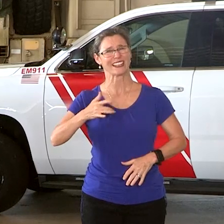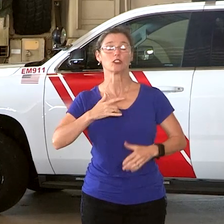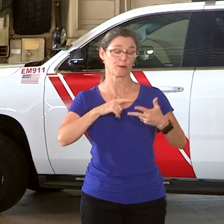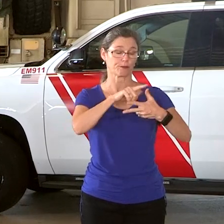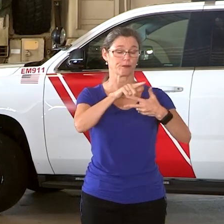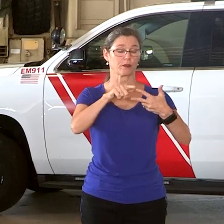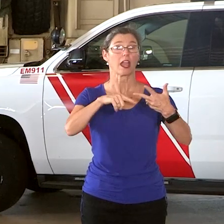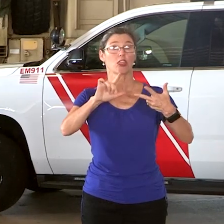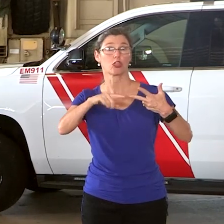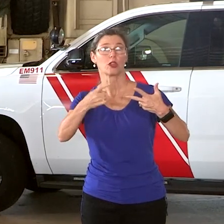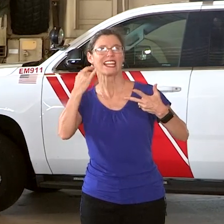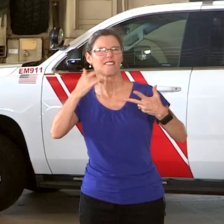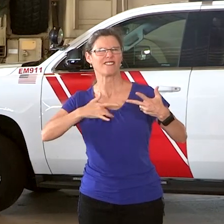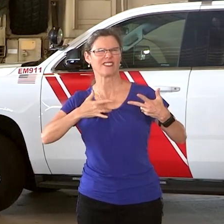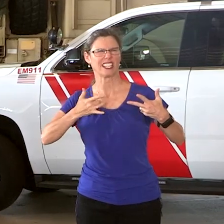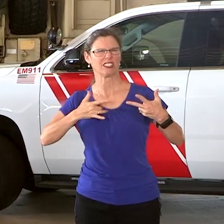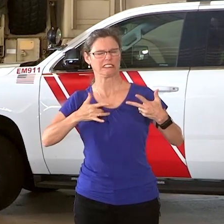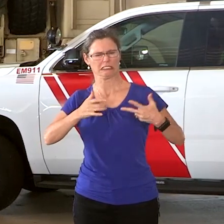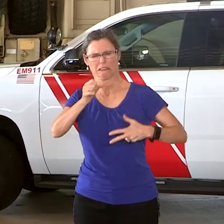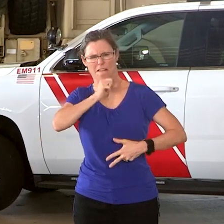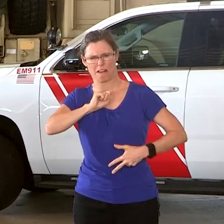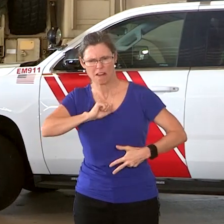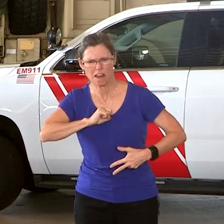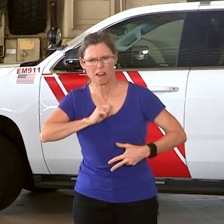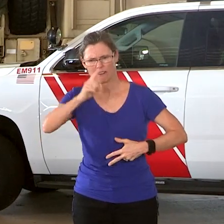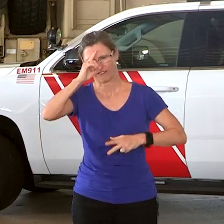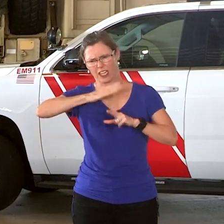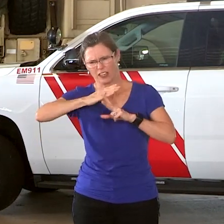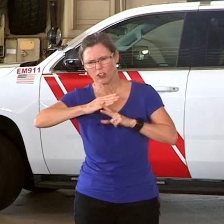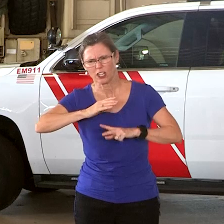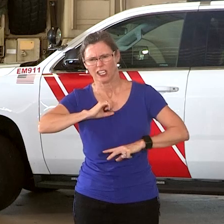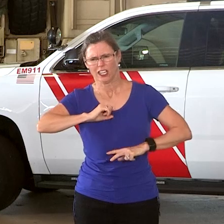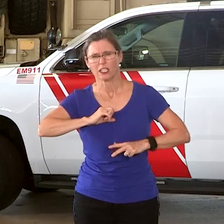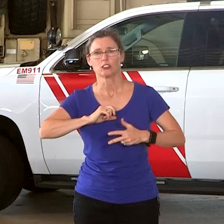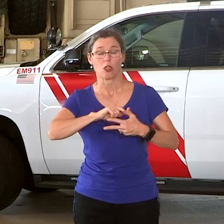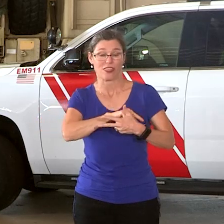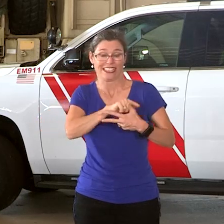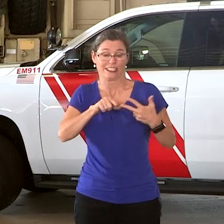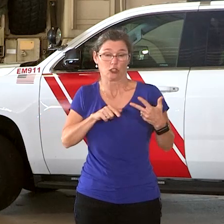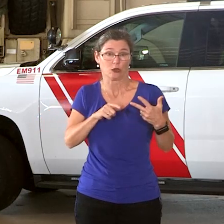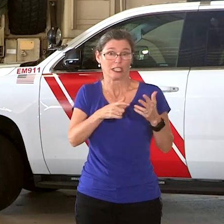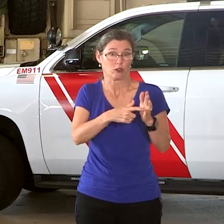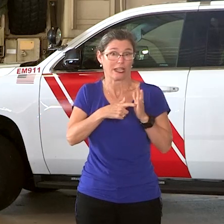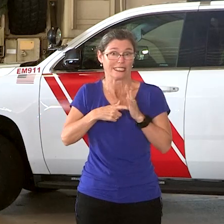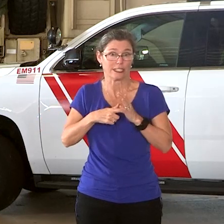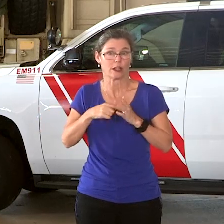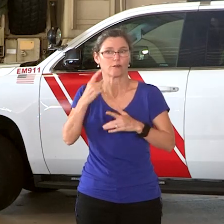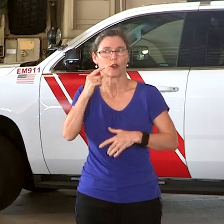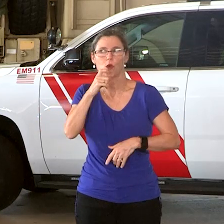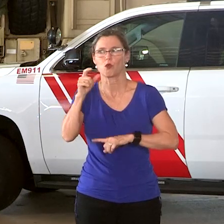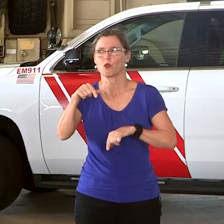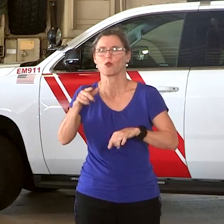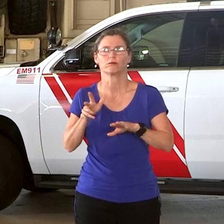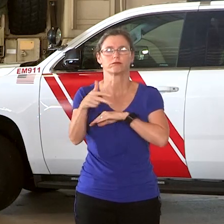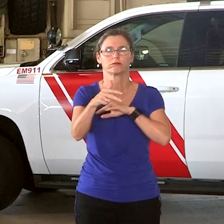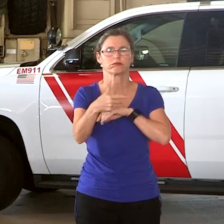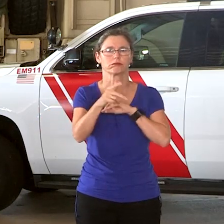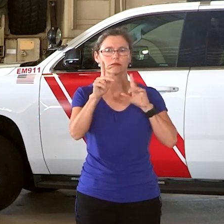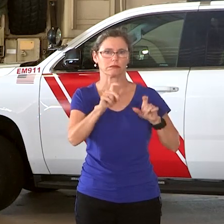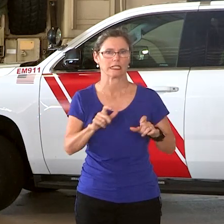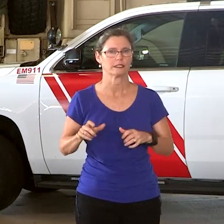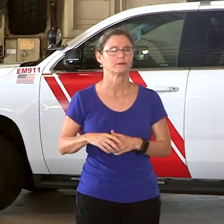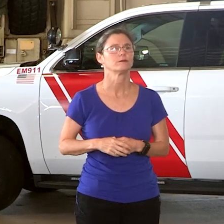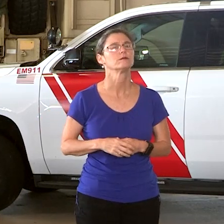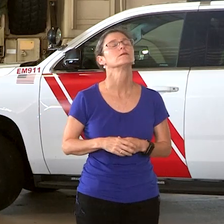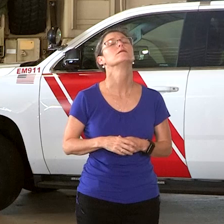we also looked at what other communities were using to help us with these criteria. I think we need to also